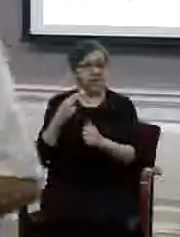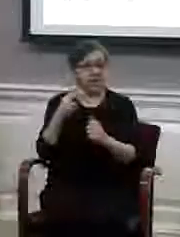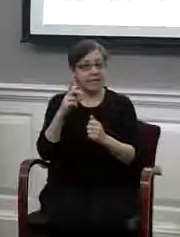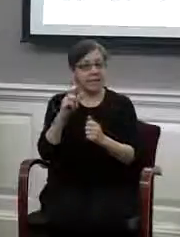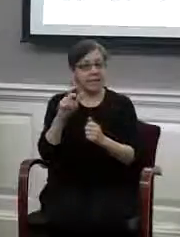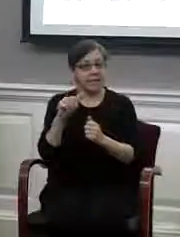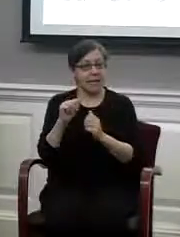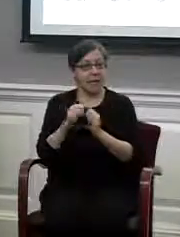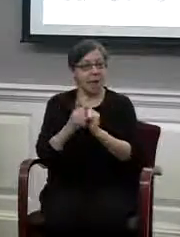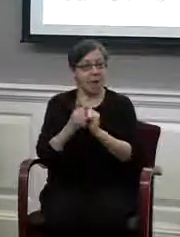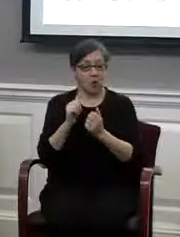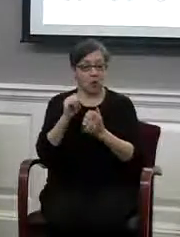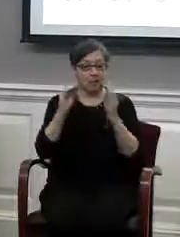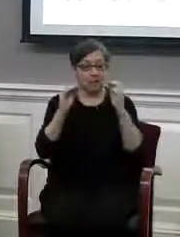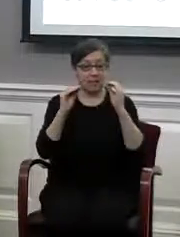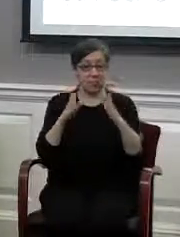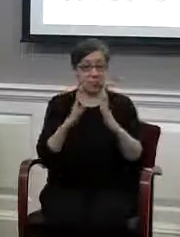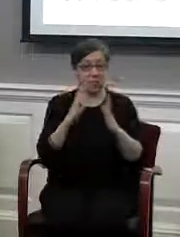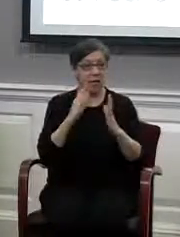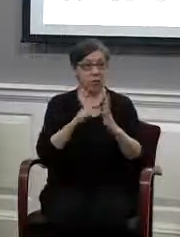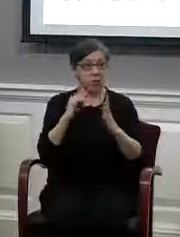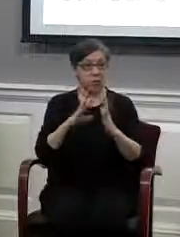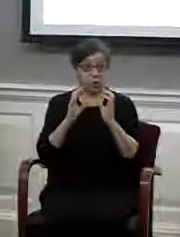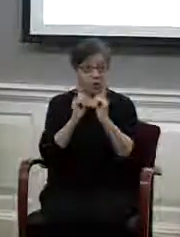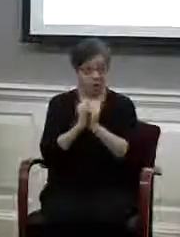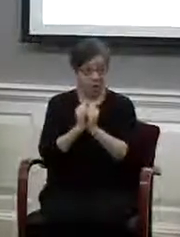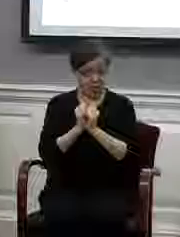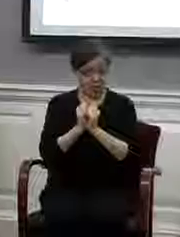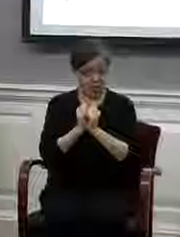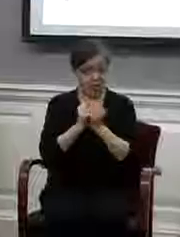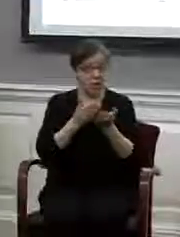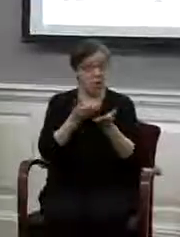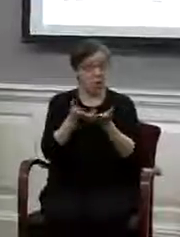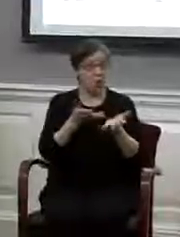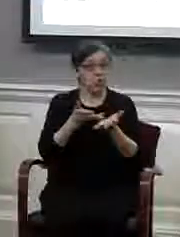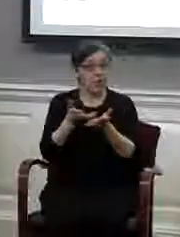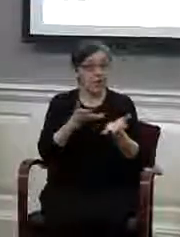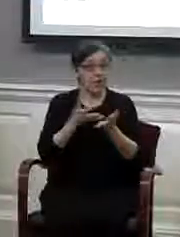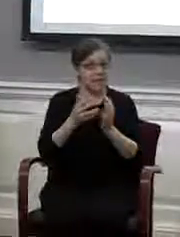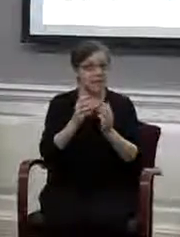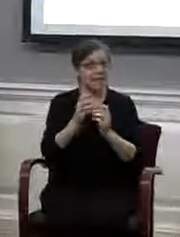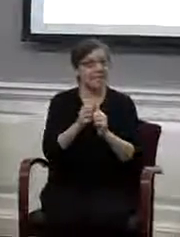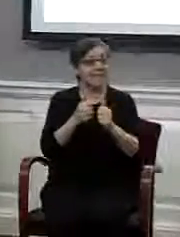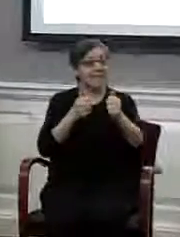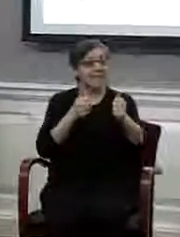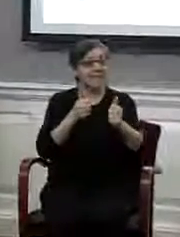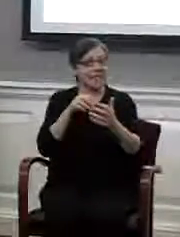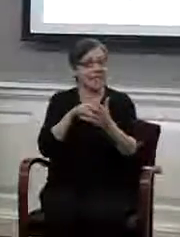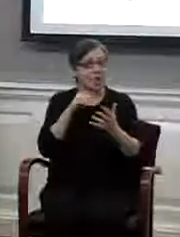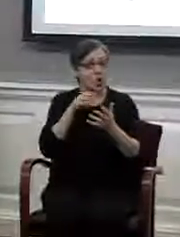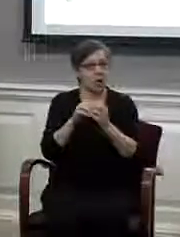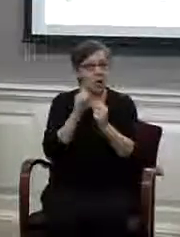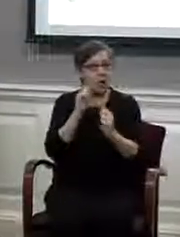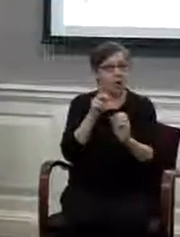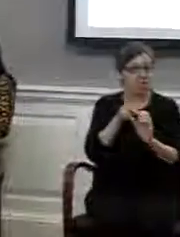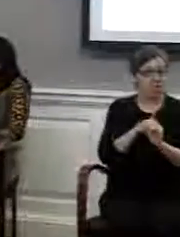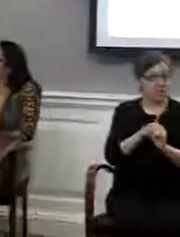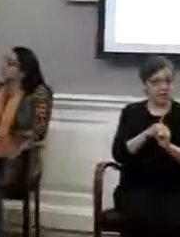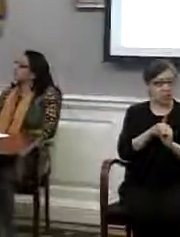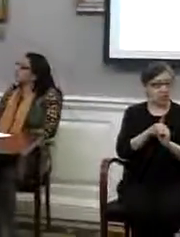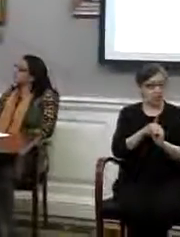students together negotiate human rights and resistance learning through a critical and participatory process at a